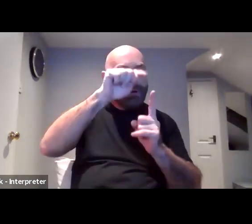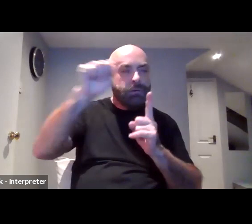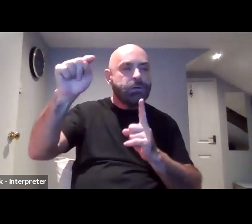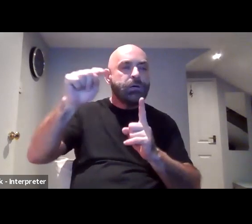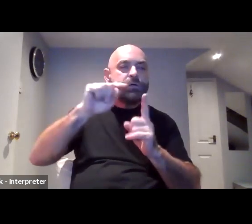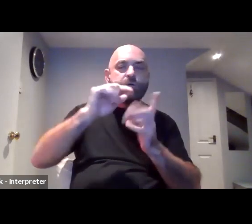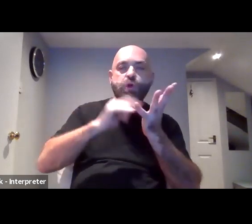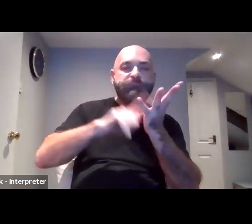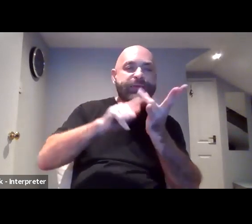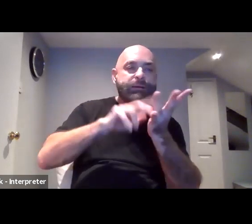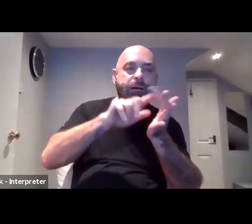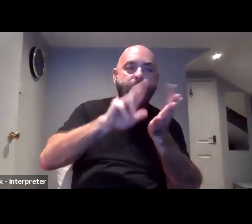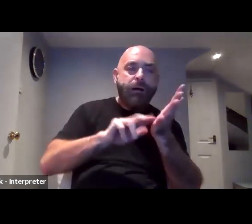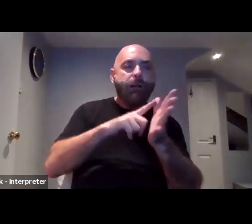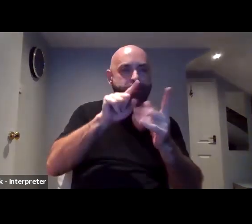Slovenia,